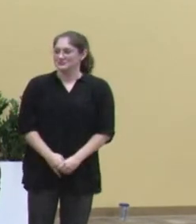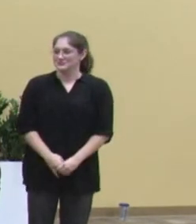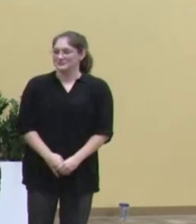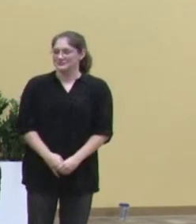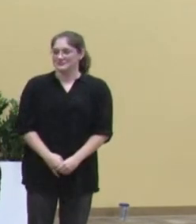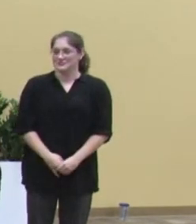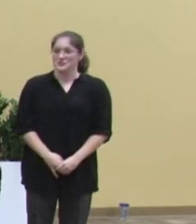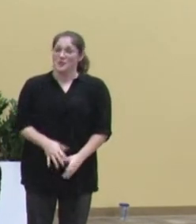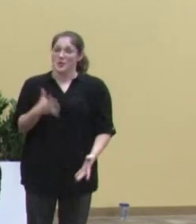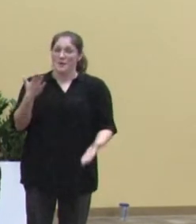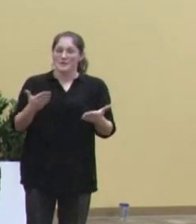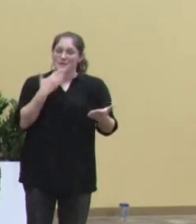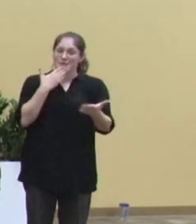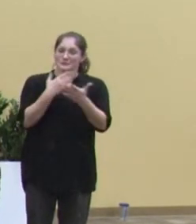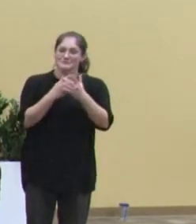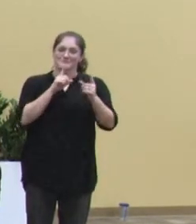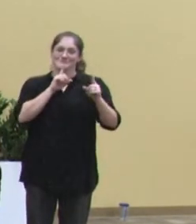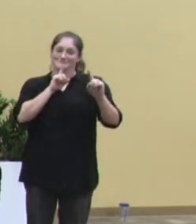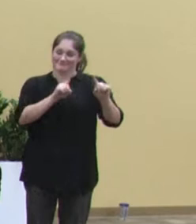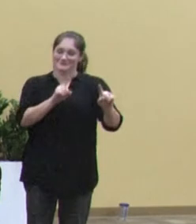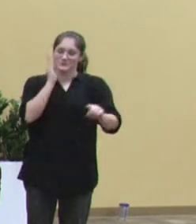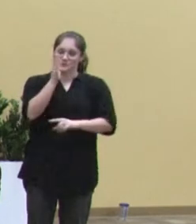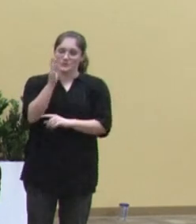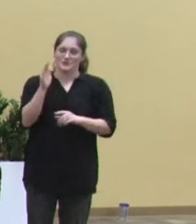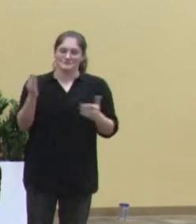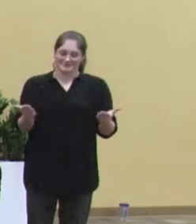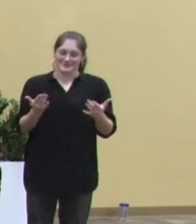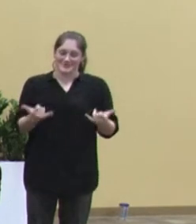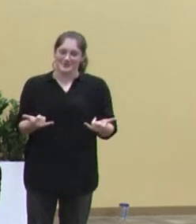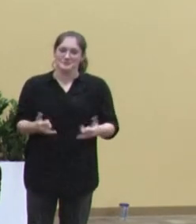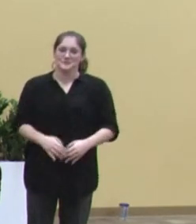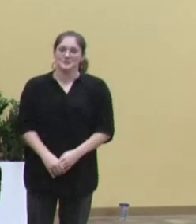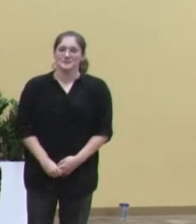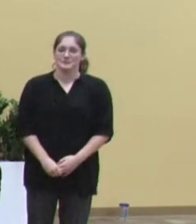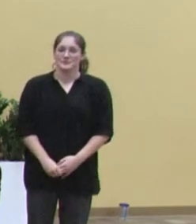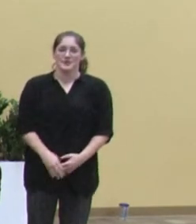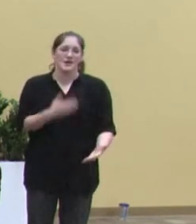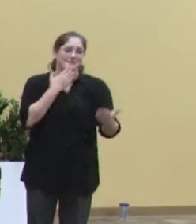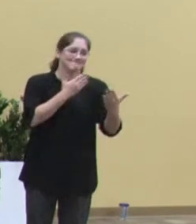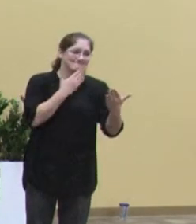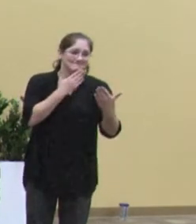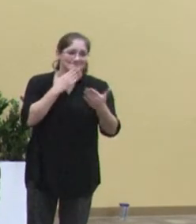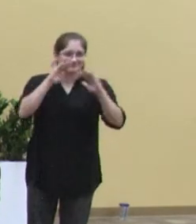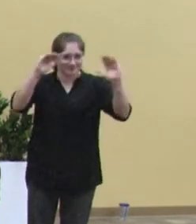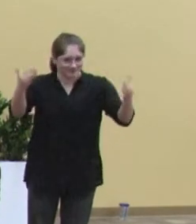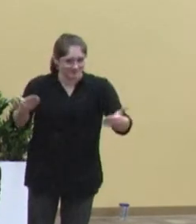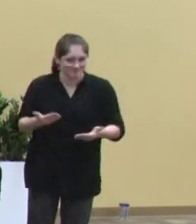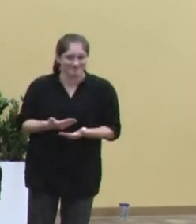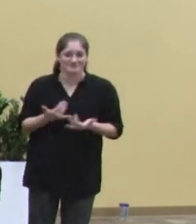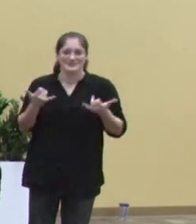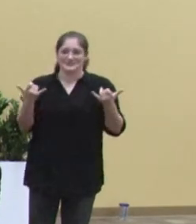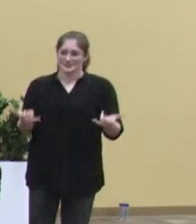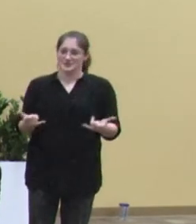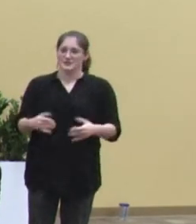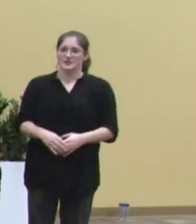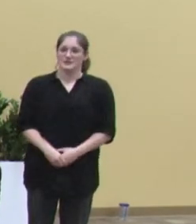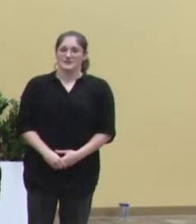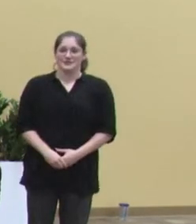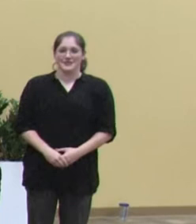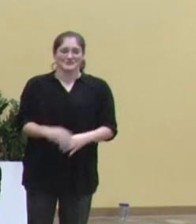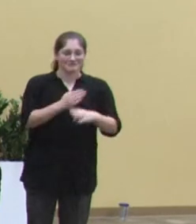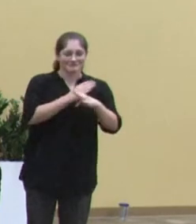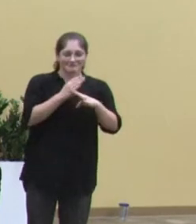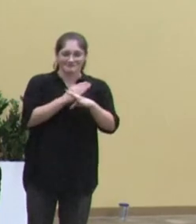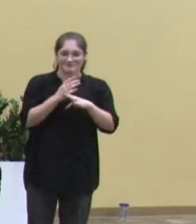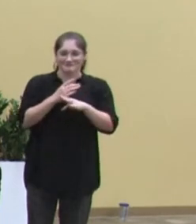to a good answer here today. But I think that one, thank you all for being here and for sharing in this with us. I